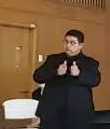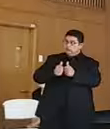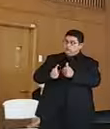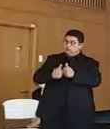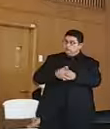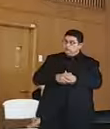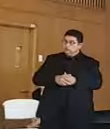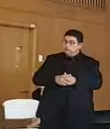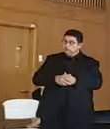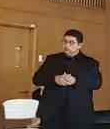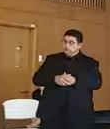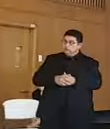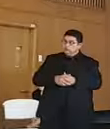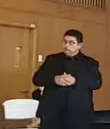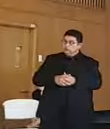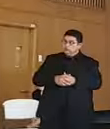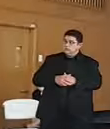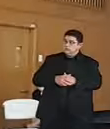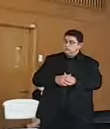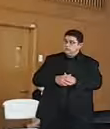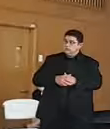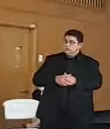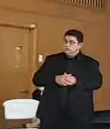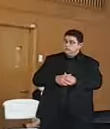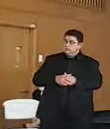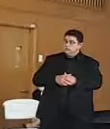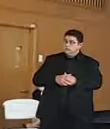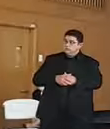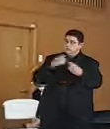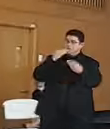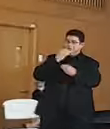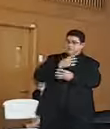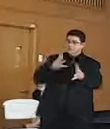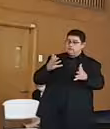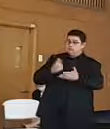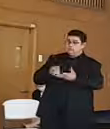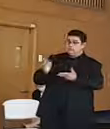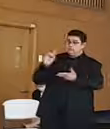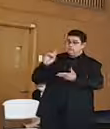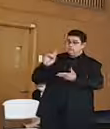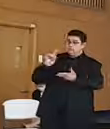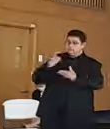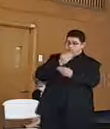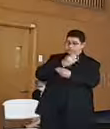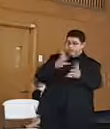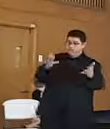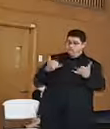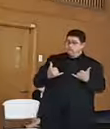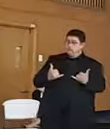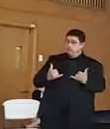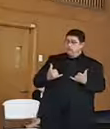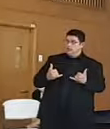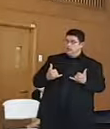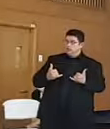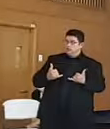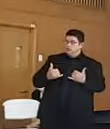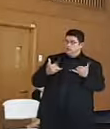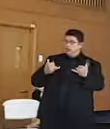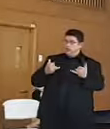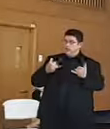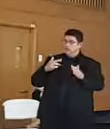this morning. But I talked to your office about it, get out of it. There was an announcement last week, there was an announcement today. Under the current guidelines, impacts